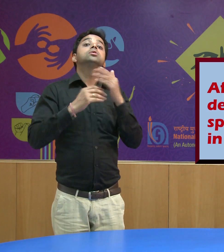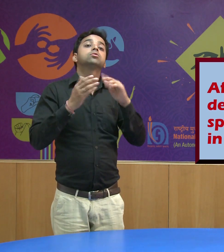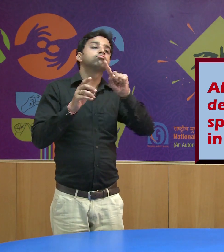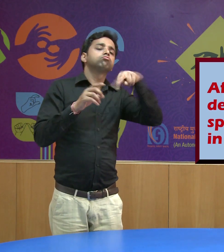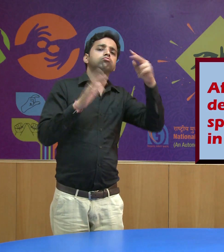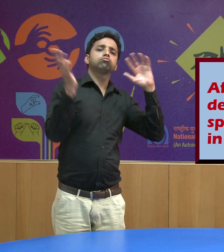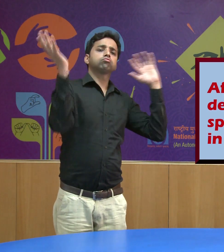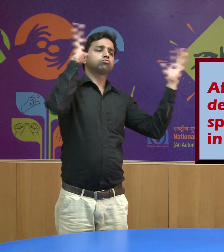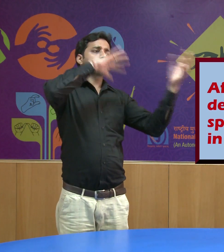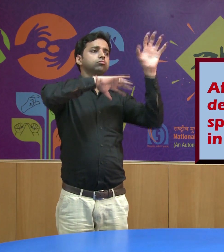of the world.